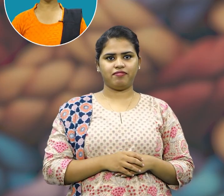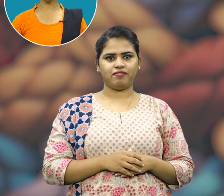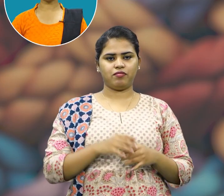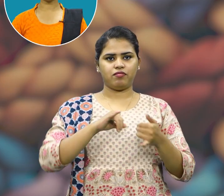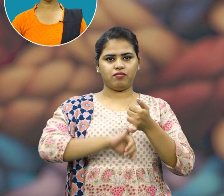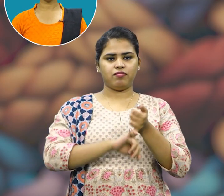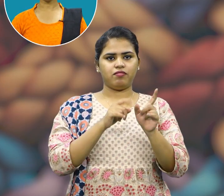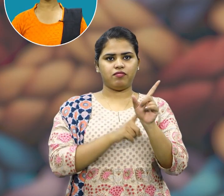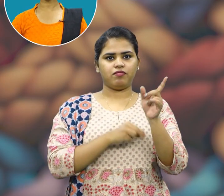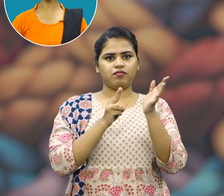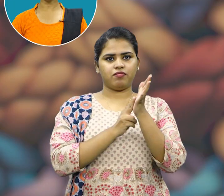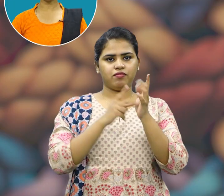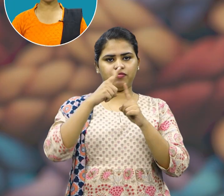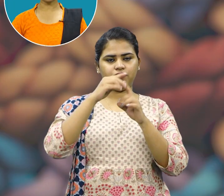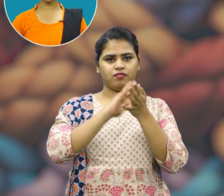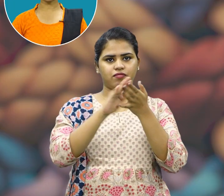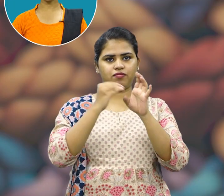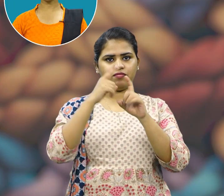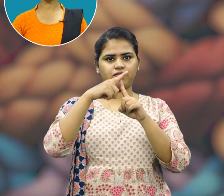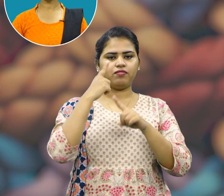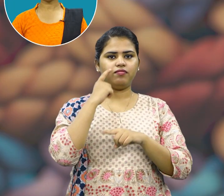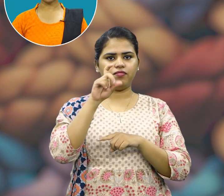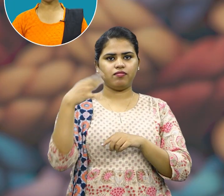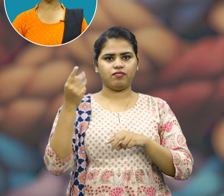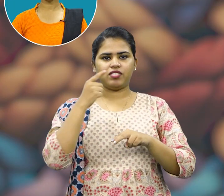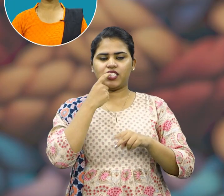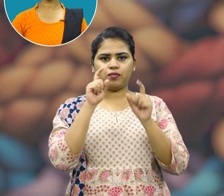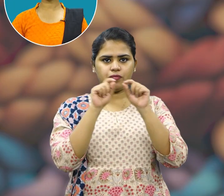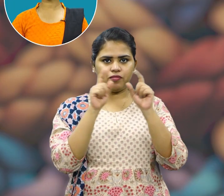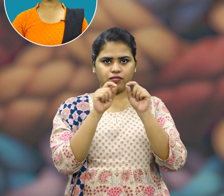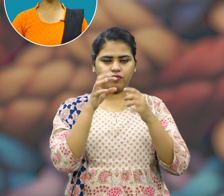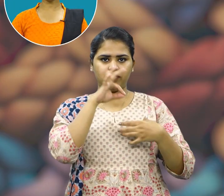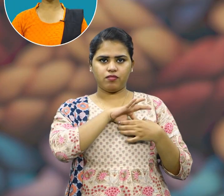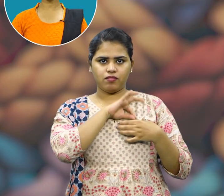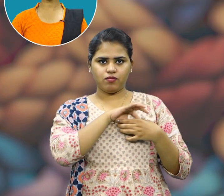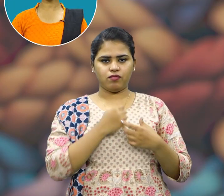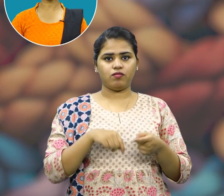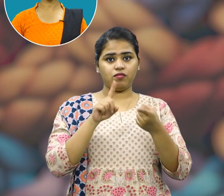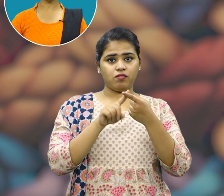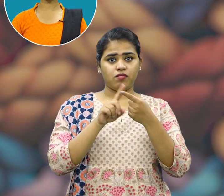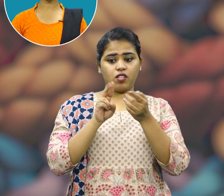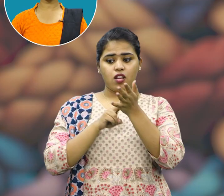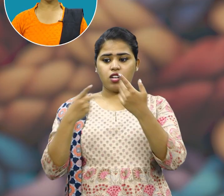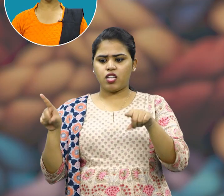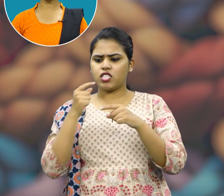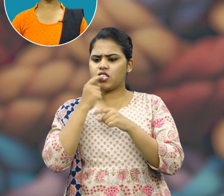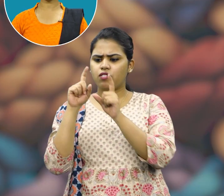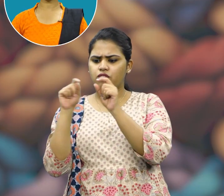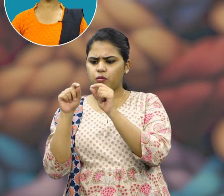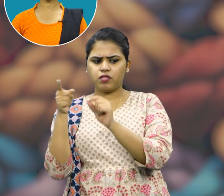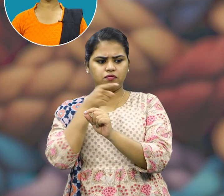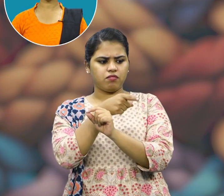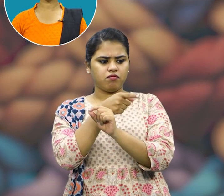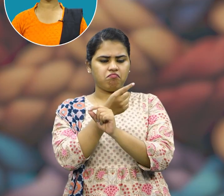Synthetic fiber has some advantages like it is cheaper than natural